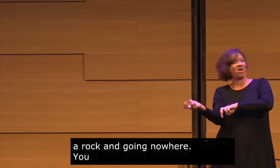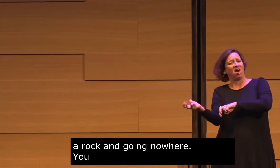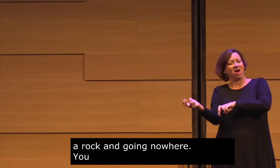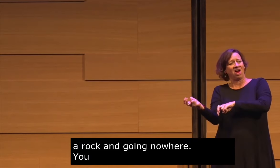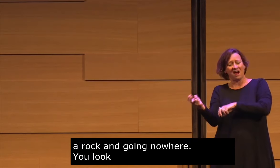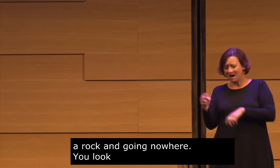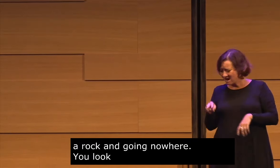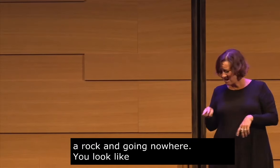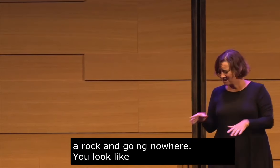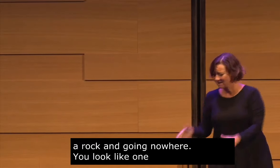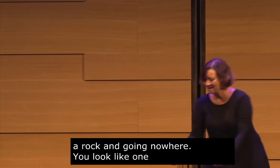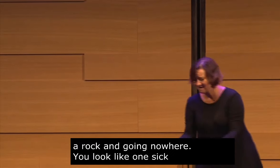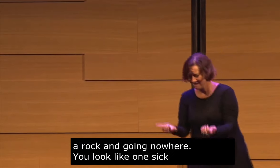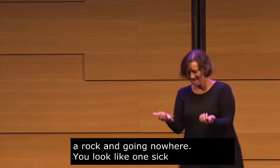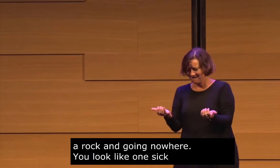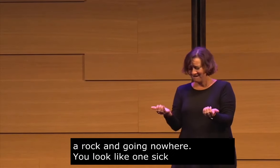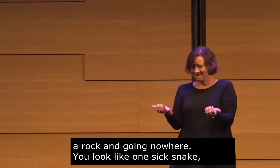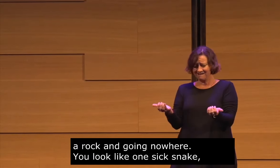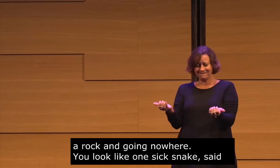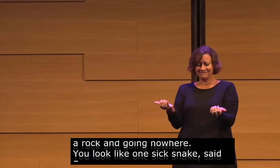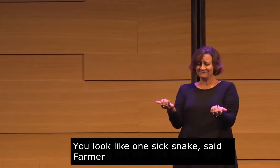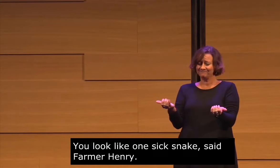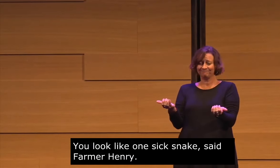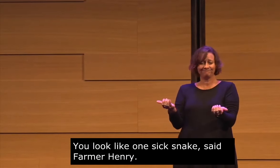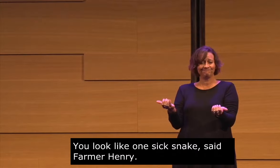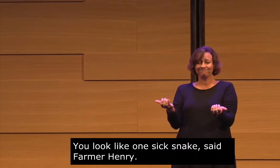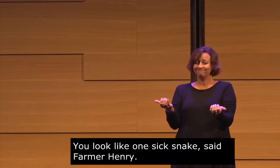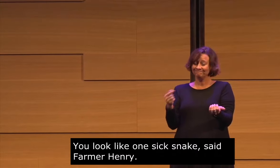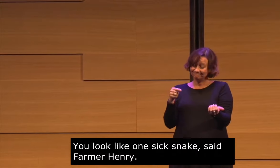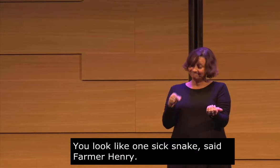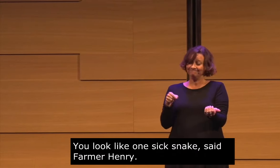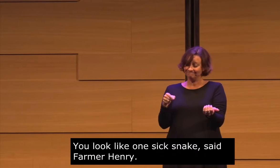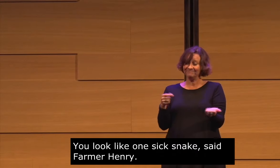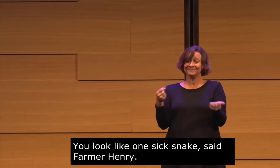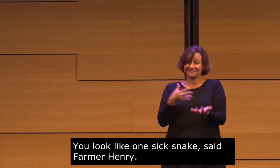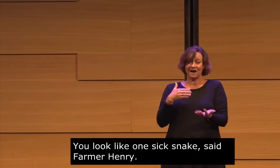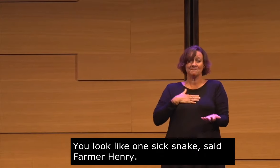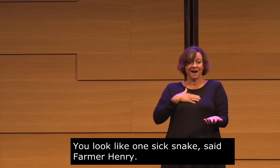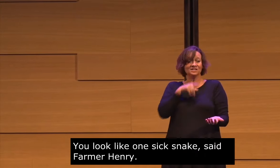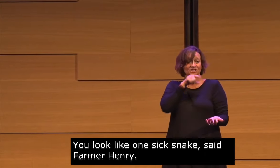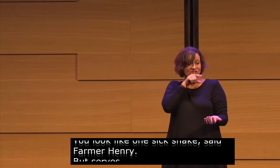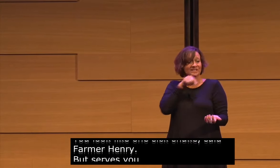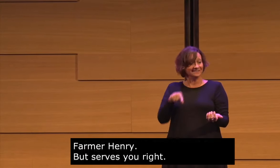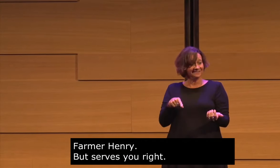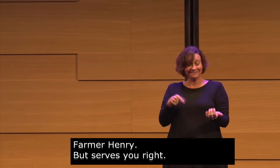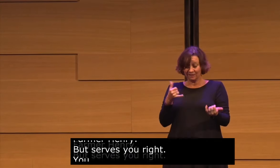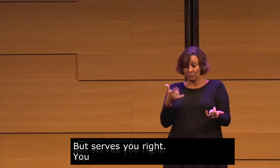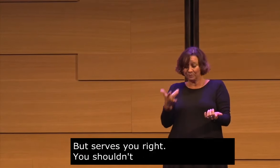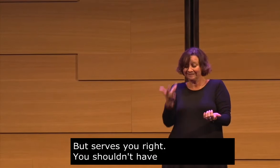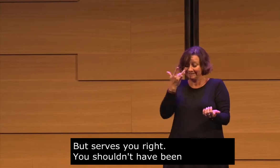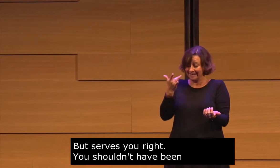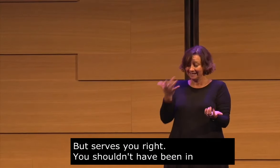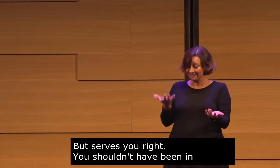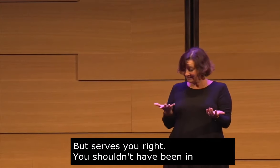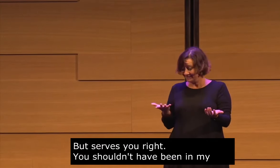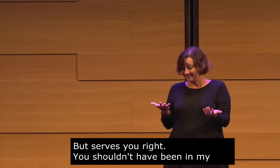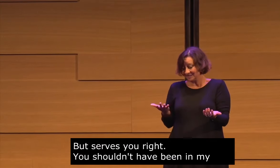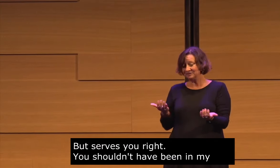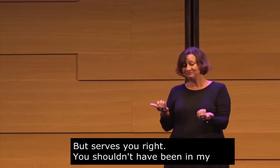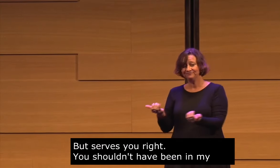You look like 1/6 snake, said Farmer Henry. But serves you right. You shouldn't have been in my